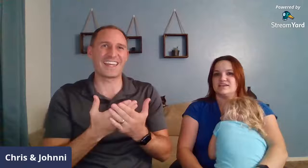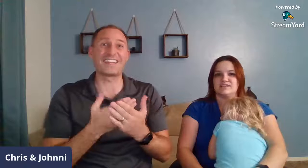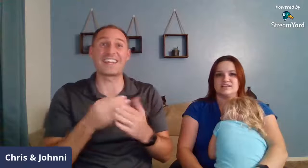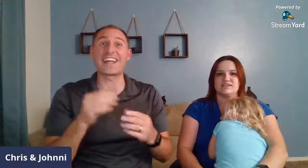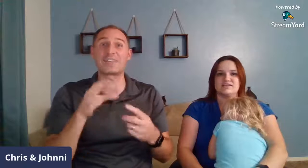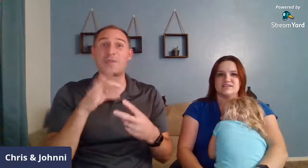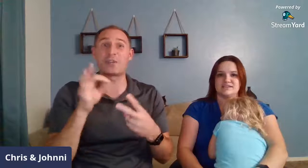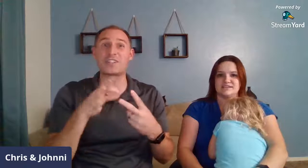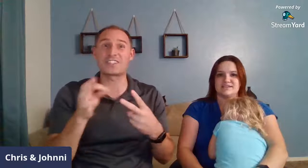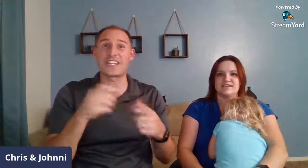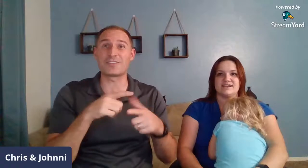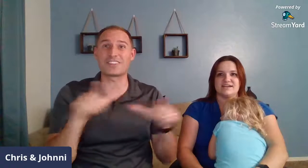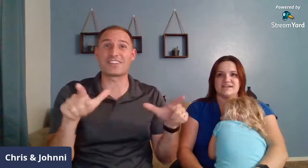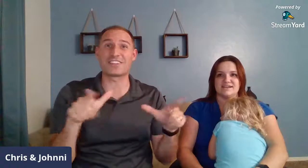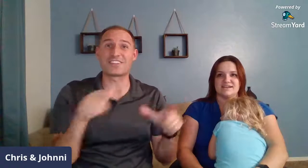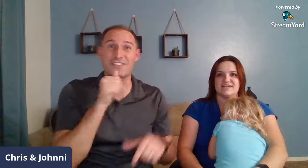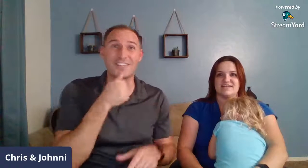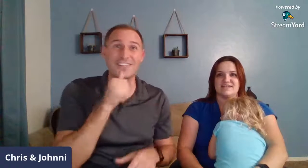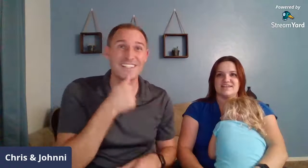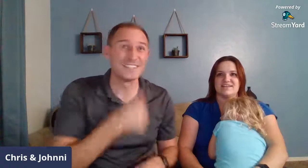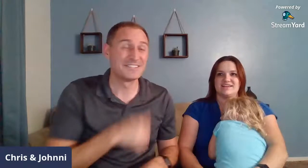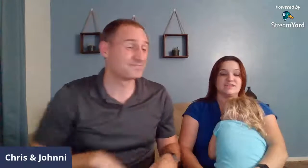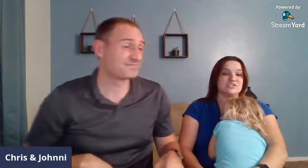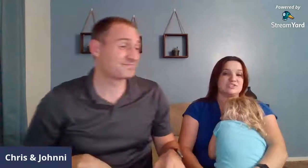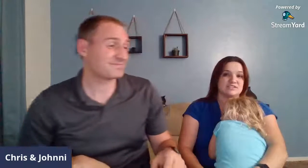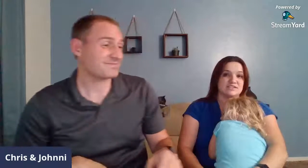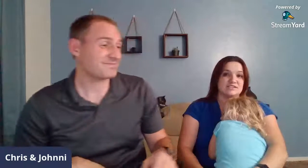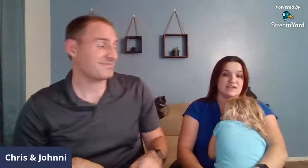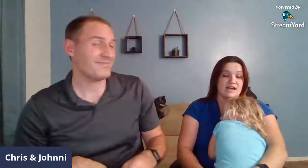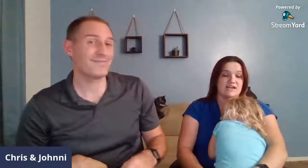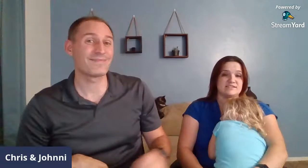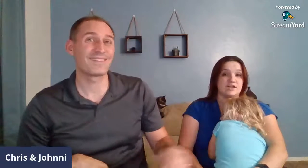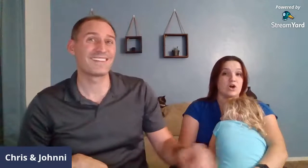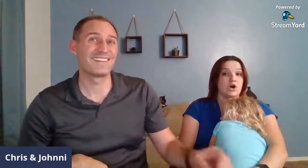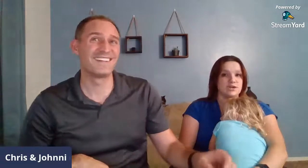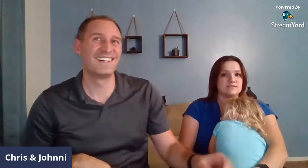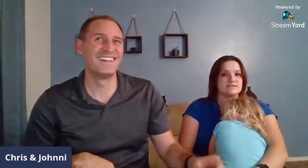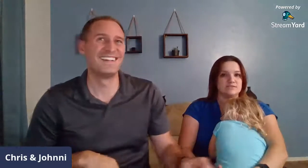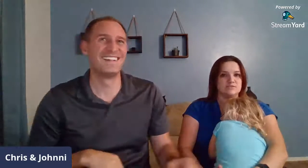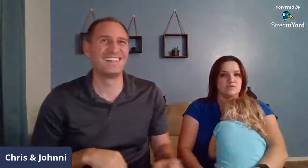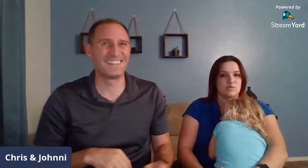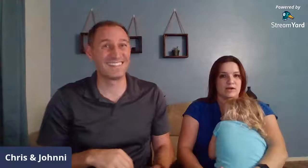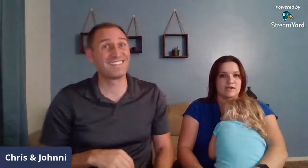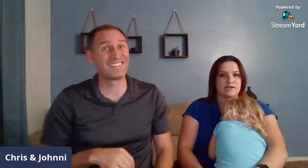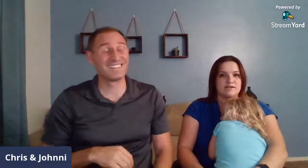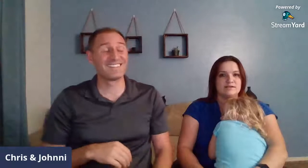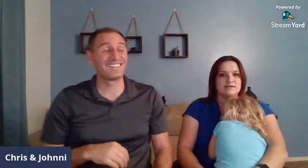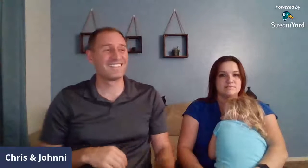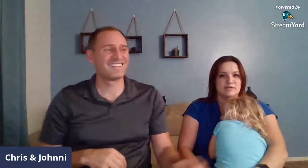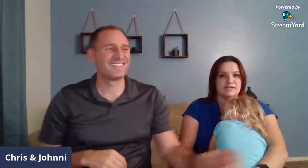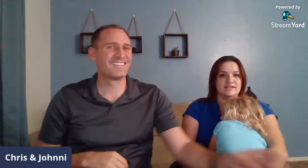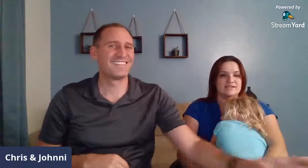you're going to have to pick which language is going to suffer. Unless you're skilled, it's a hard skill to acquire, but it